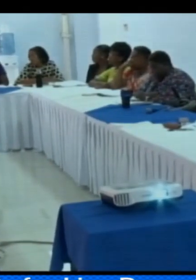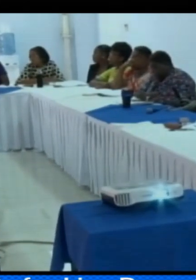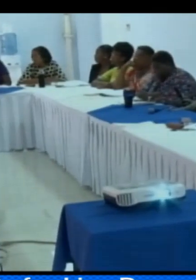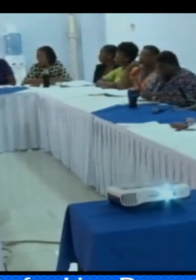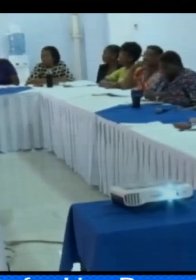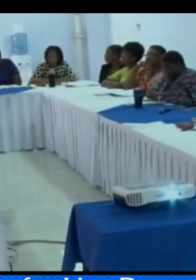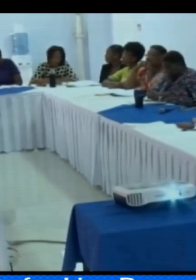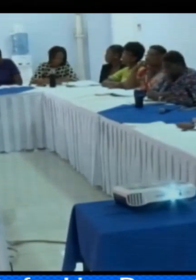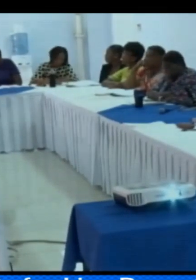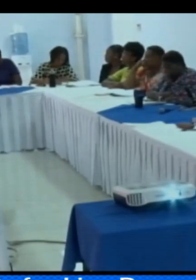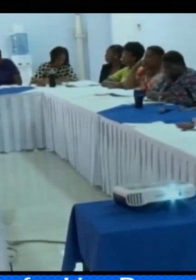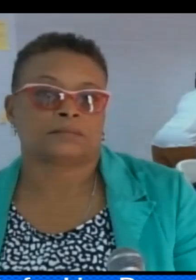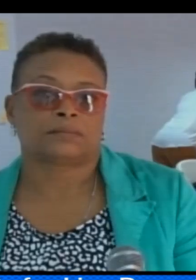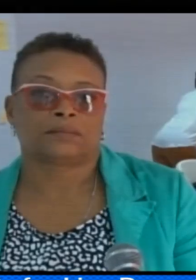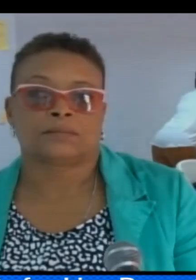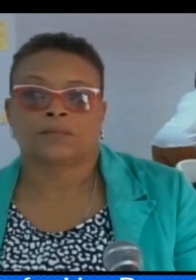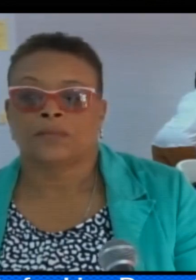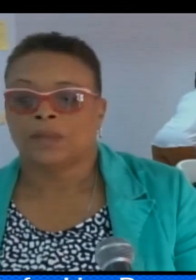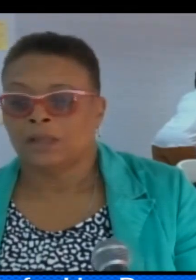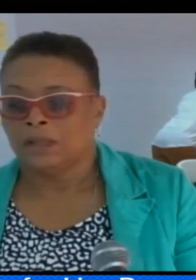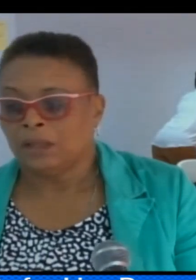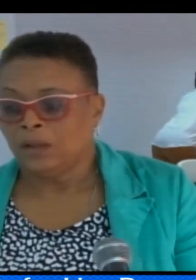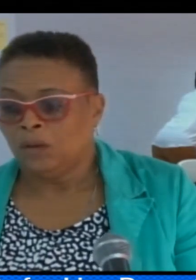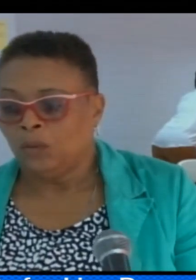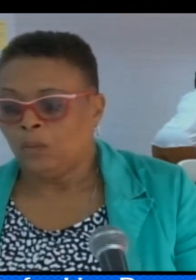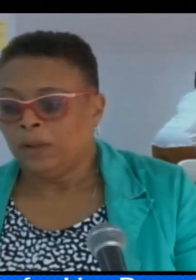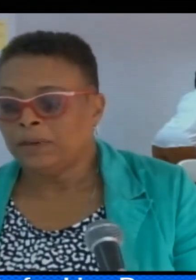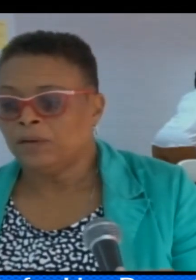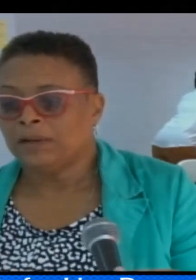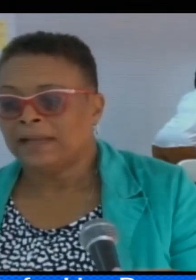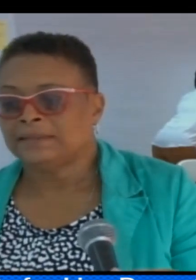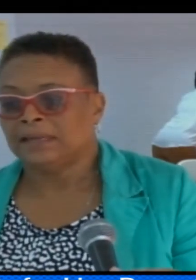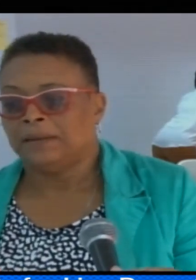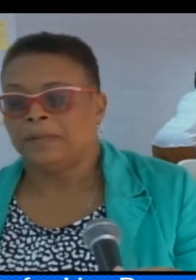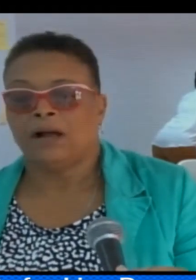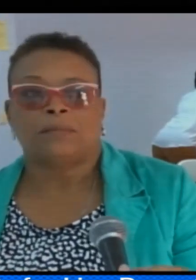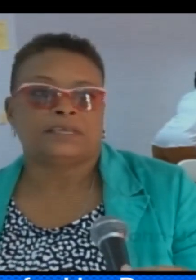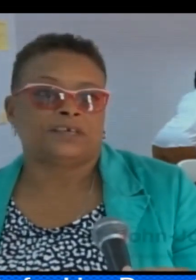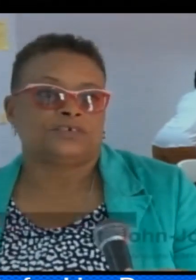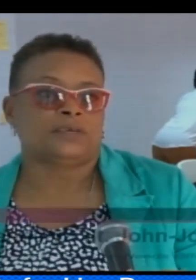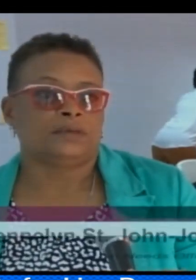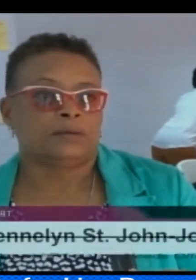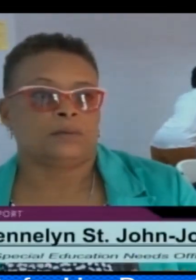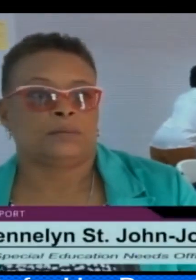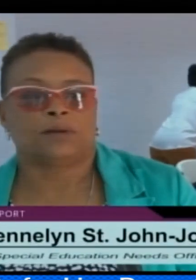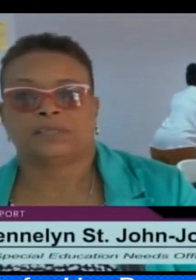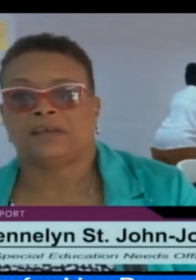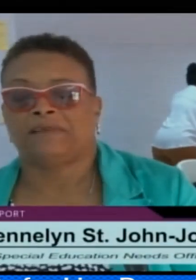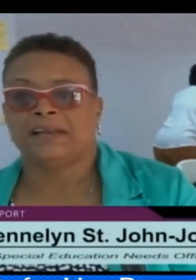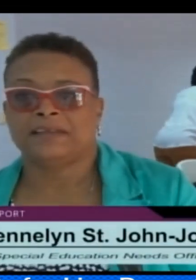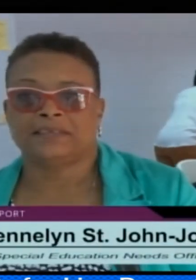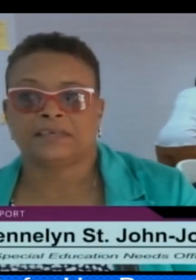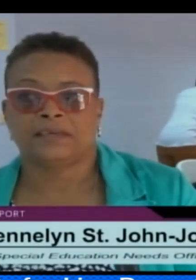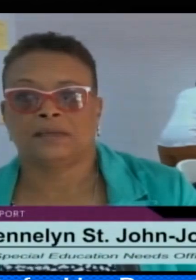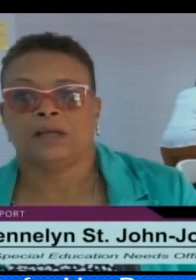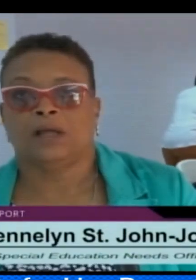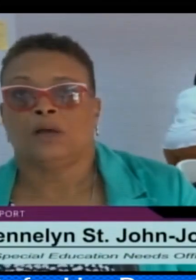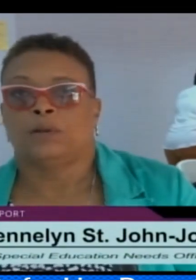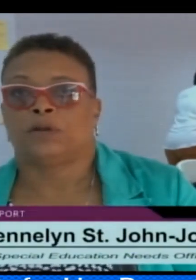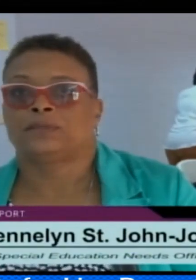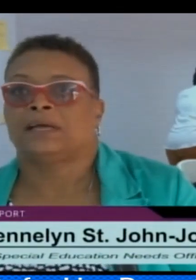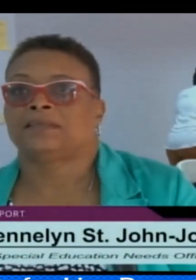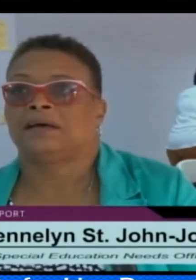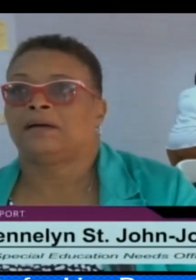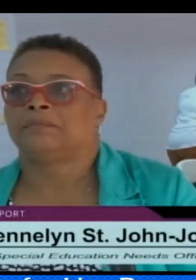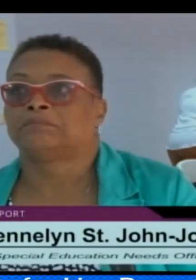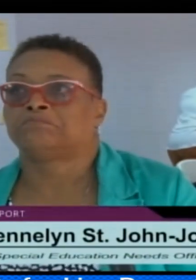Education Unit at the Ministry of Education, tells us more. We looked at accommodation, we looked at financing,